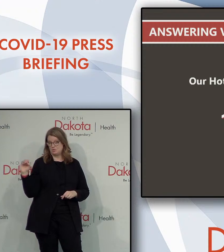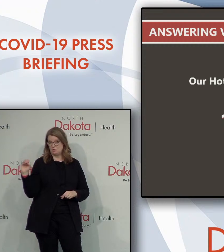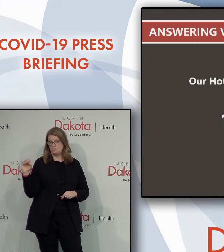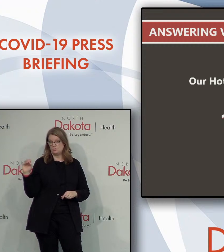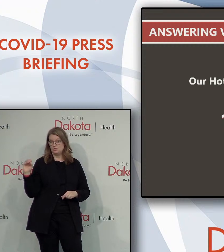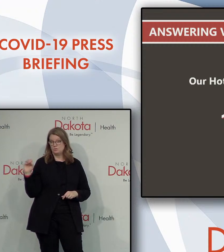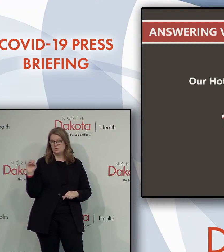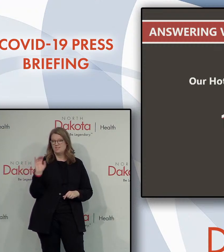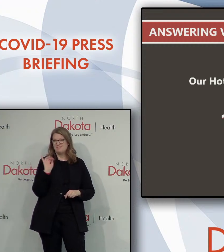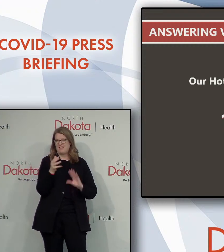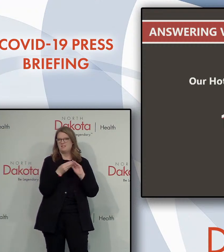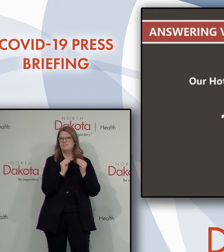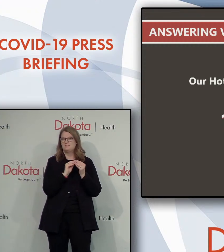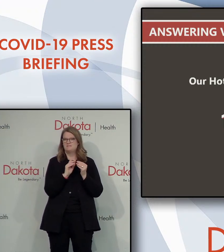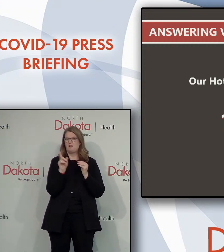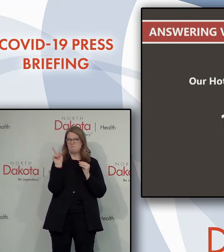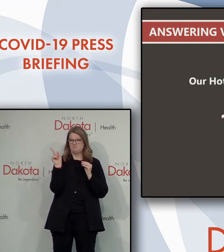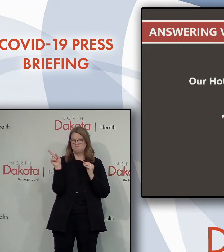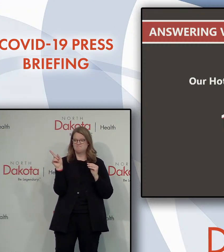1-866-207-2880.